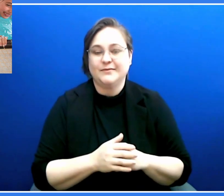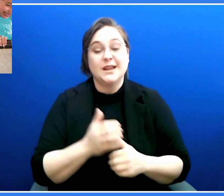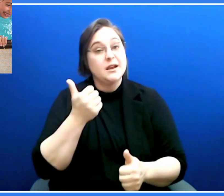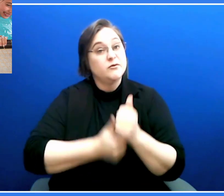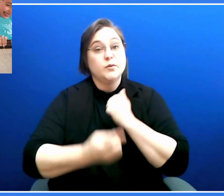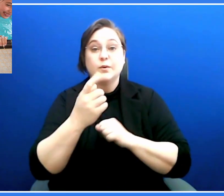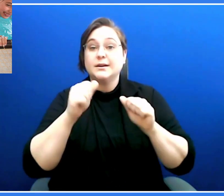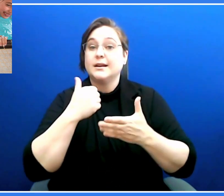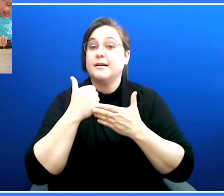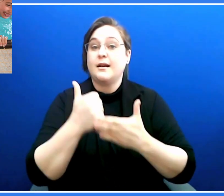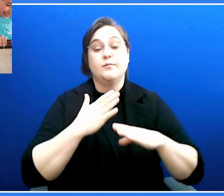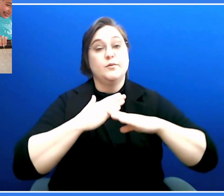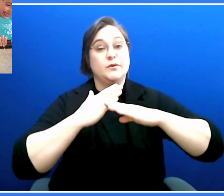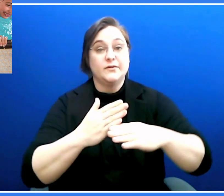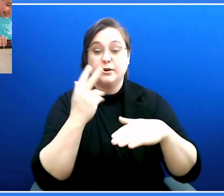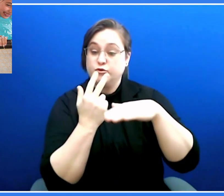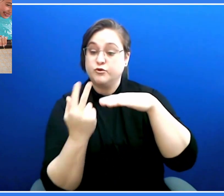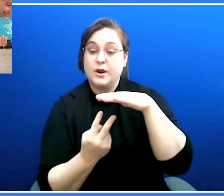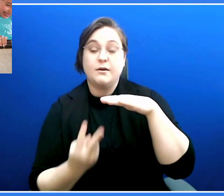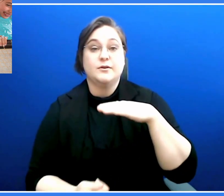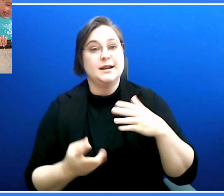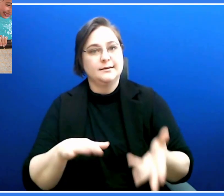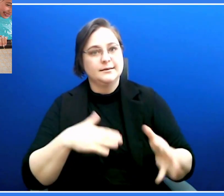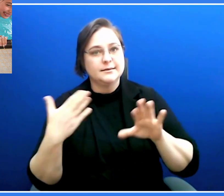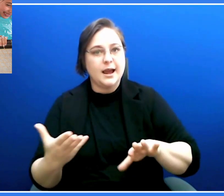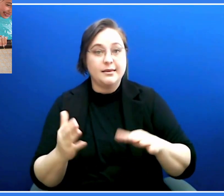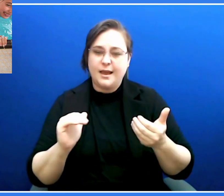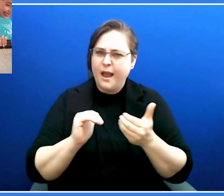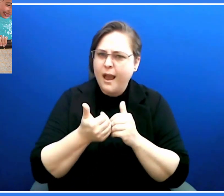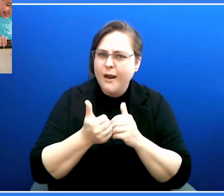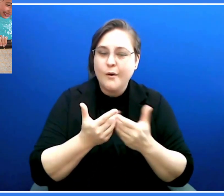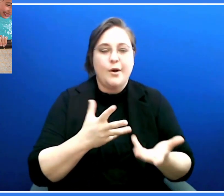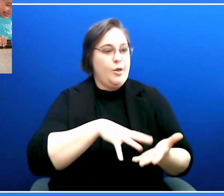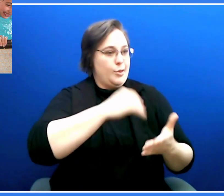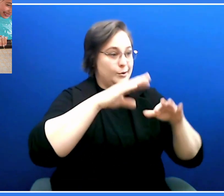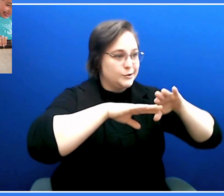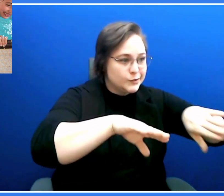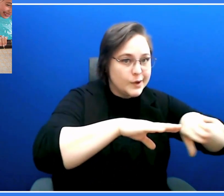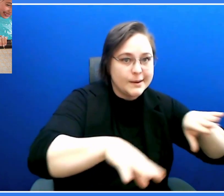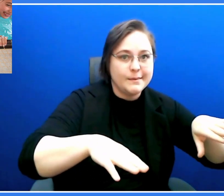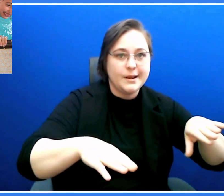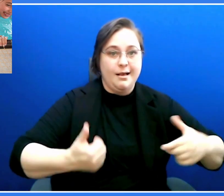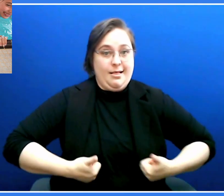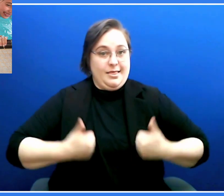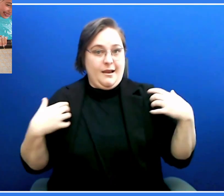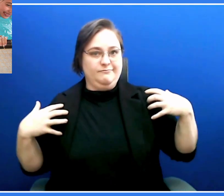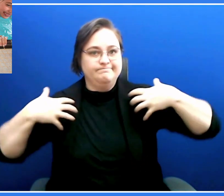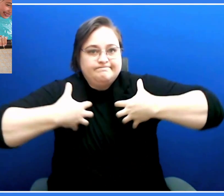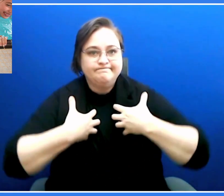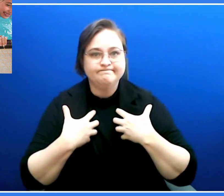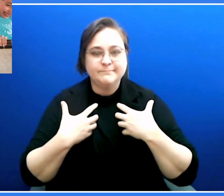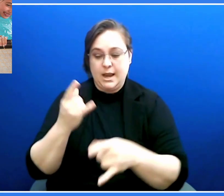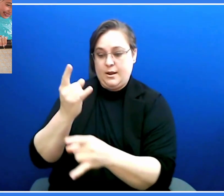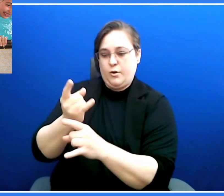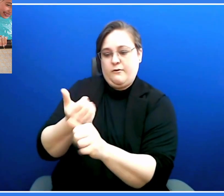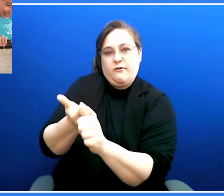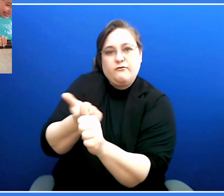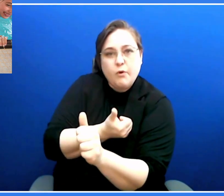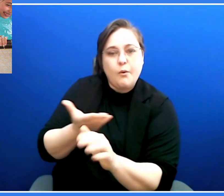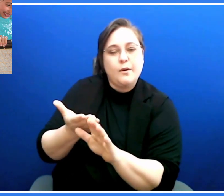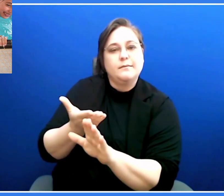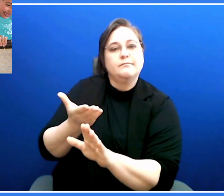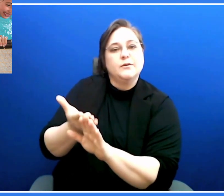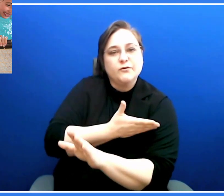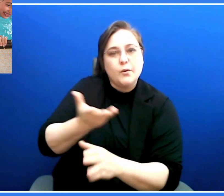deaths by learning to swim, wearing life jackets, and by avoiding drinking alcohol before and during swimming and boating.